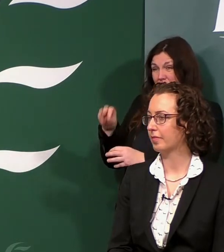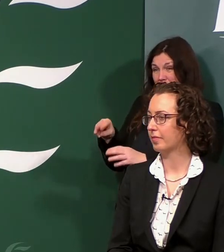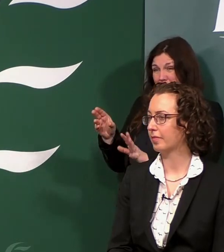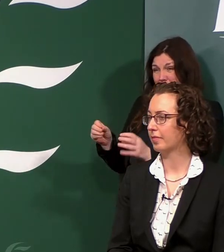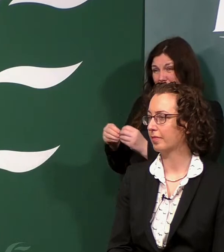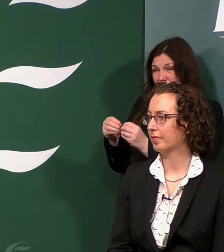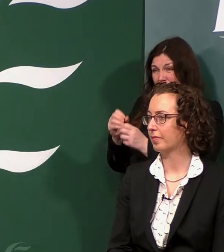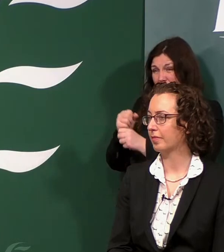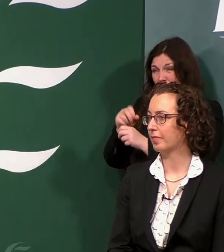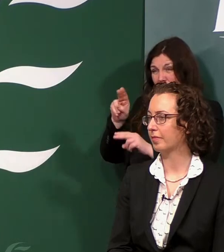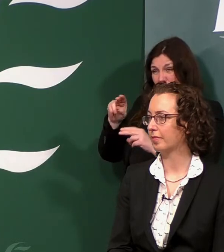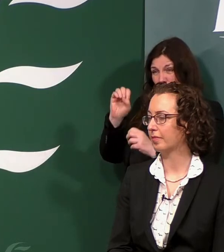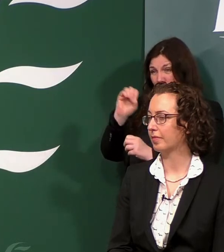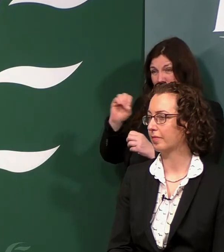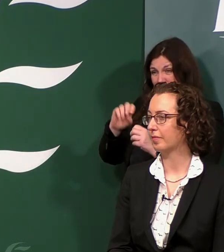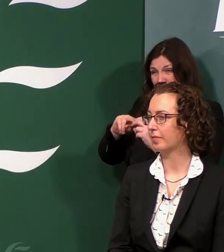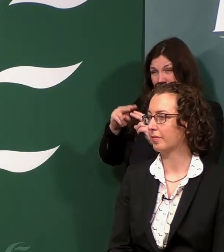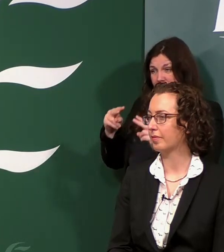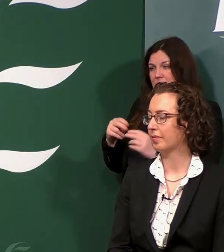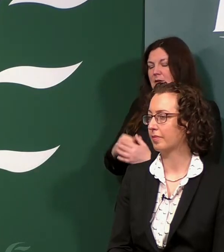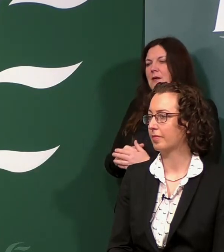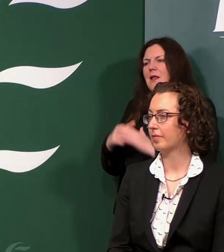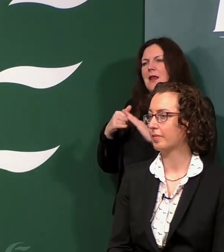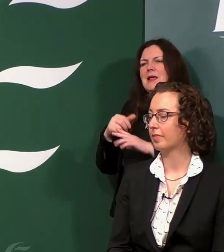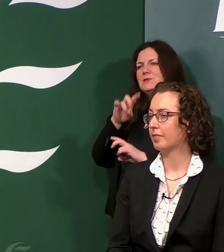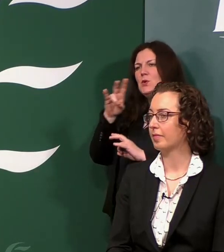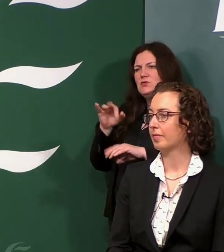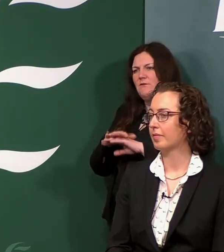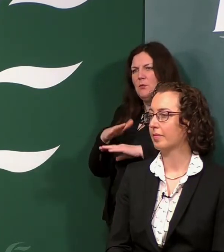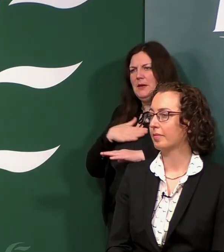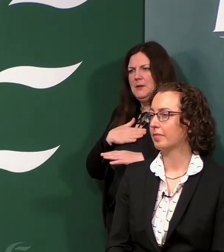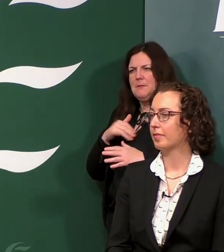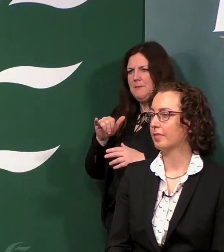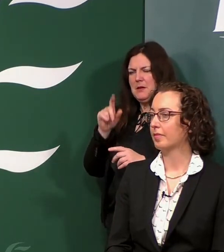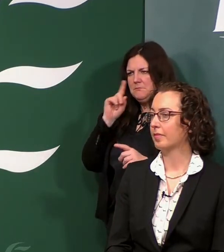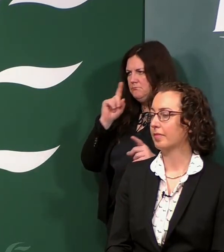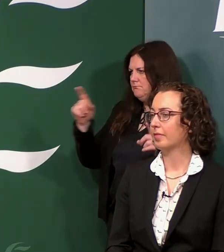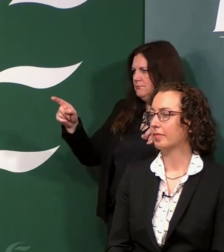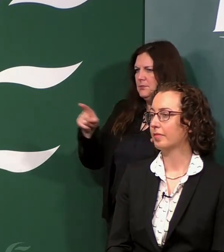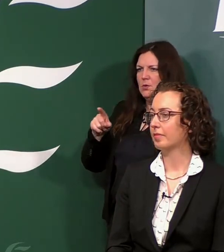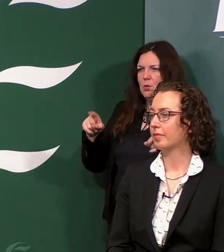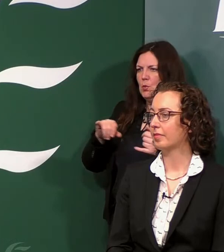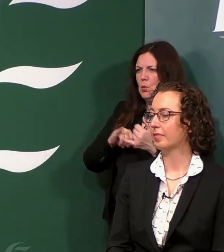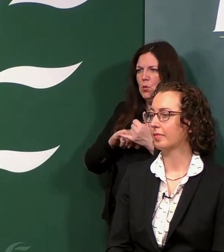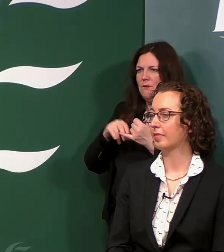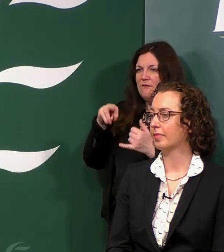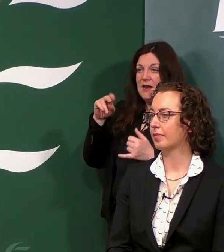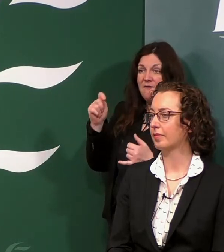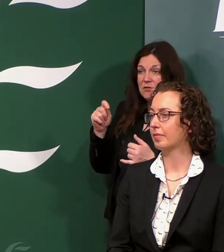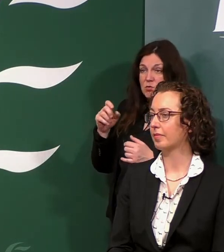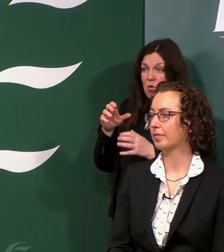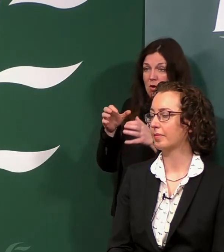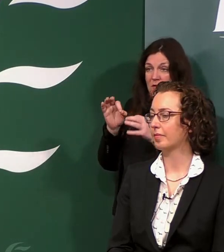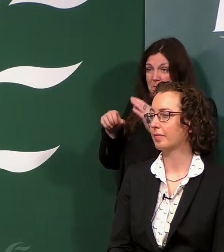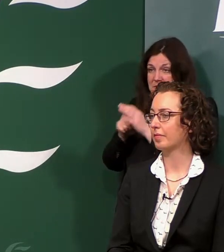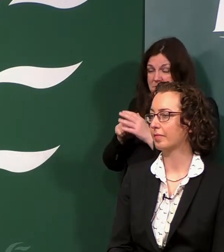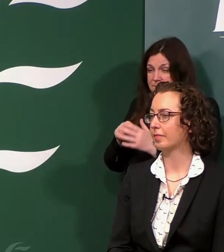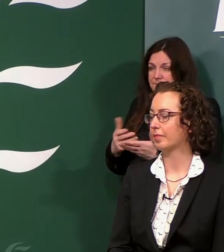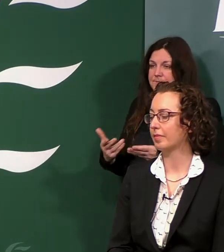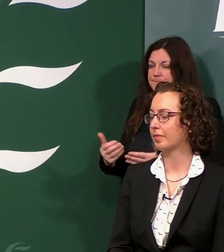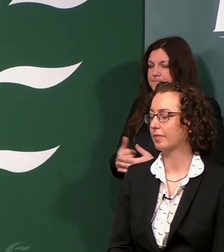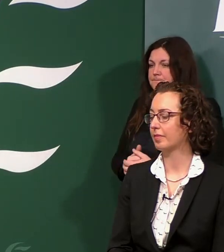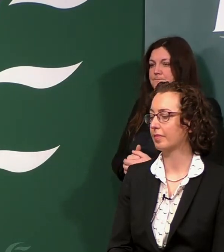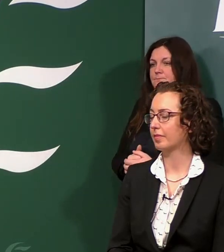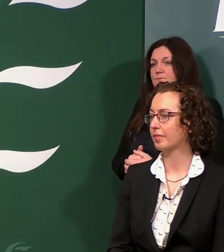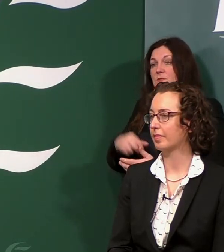variant earlier. Last question for me. This may be one for someone for NEFIT or government even.